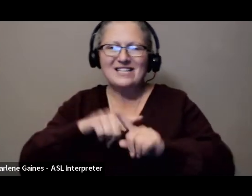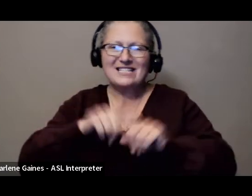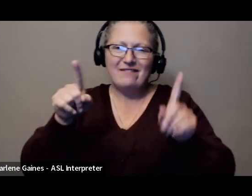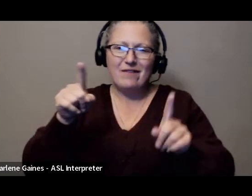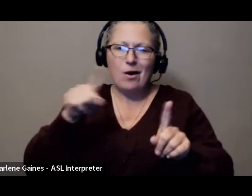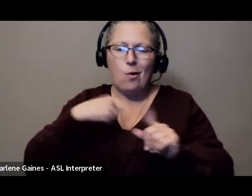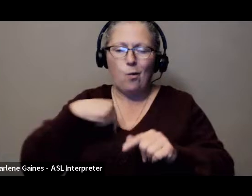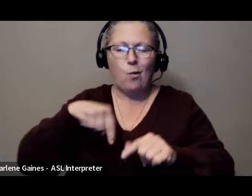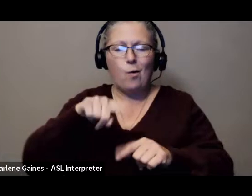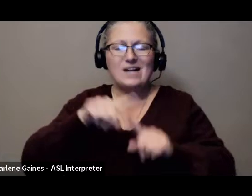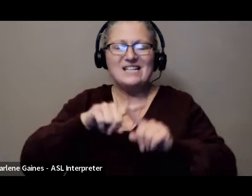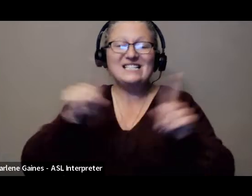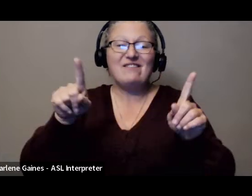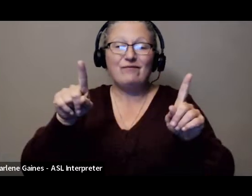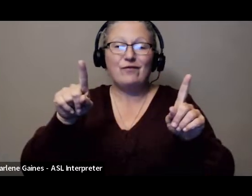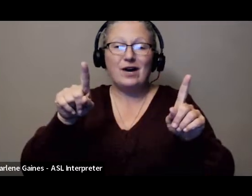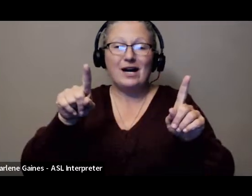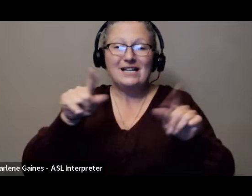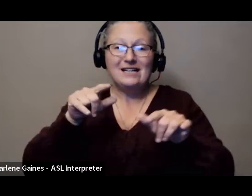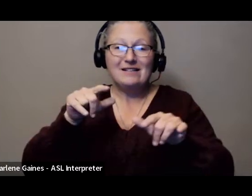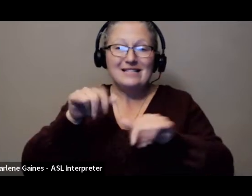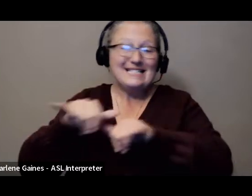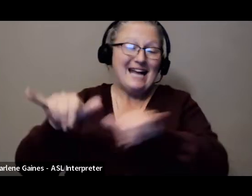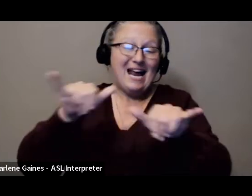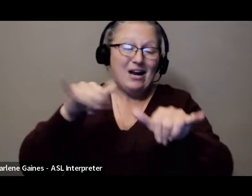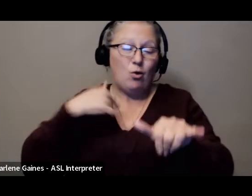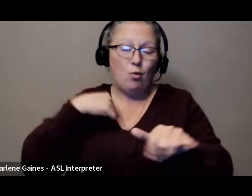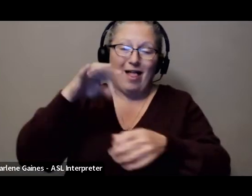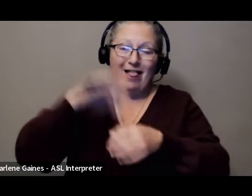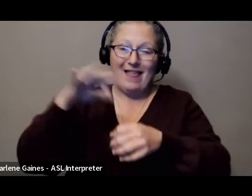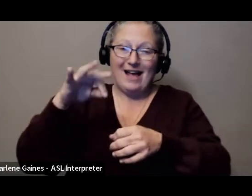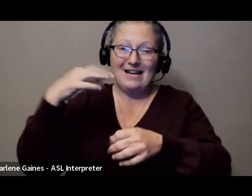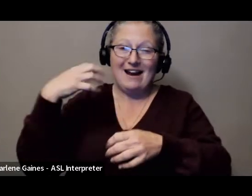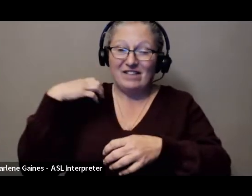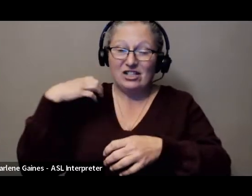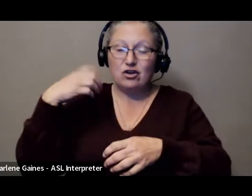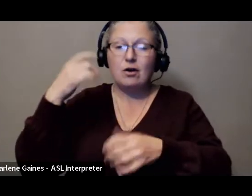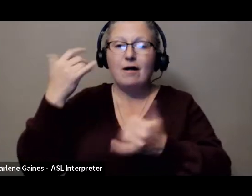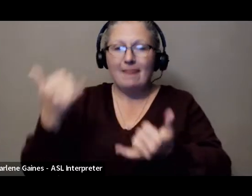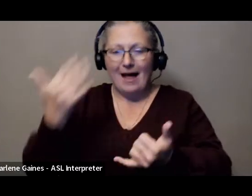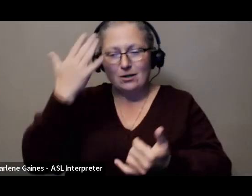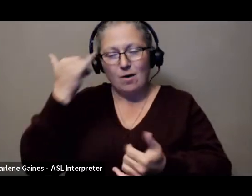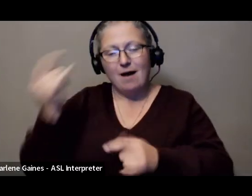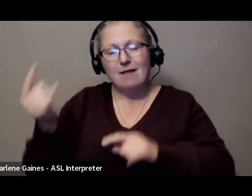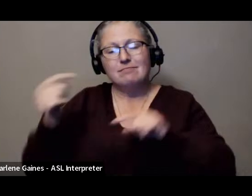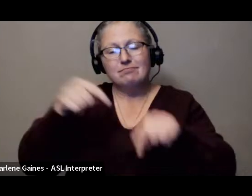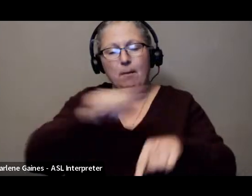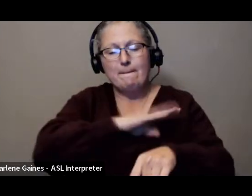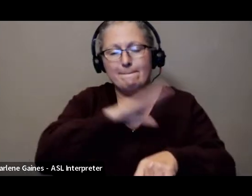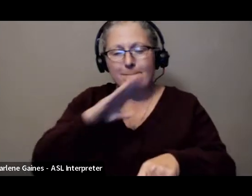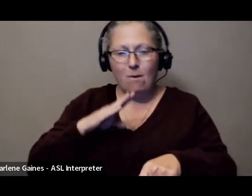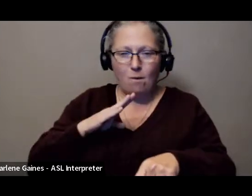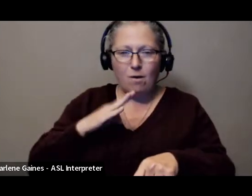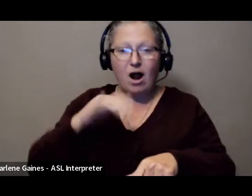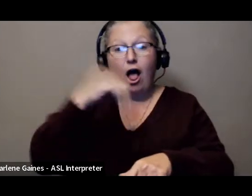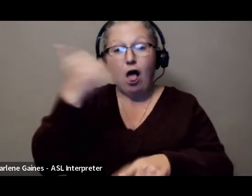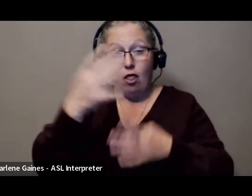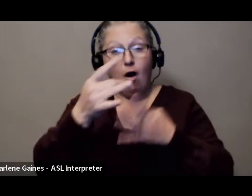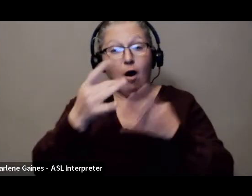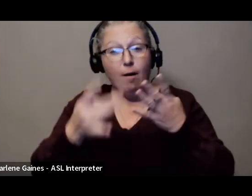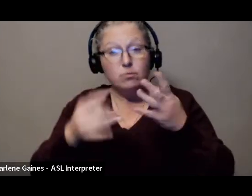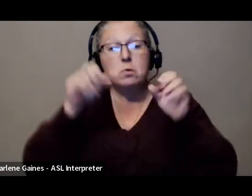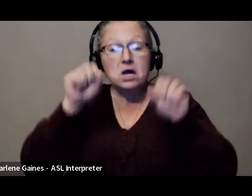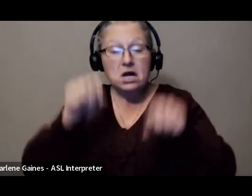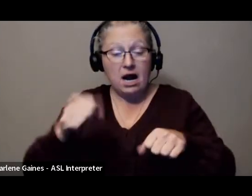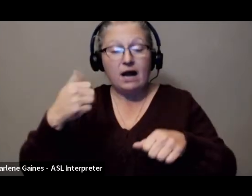held to a different standard because we are elected officials, and therefore it needs to come to this board. There's other options that we